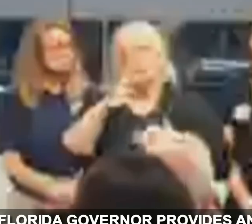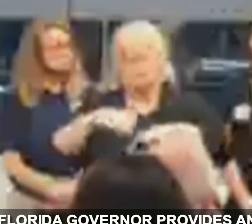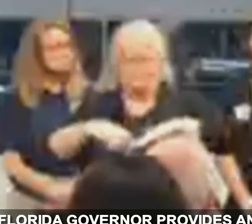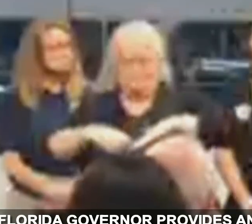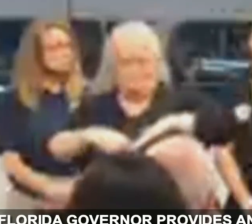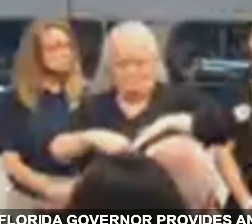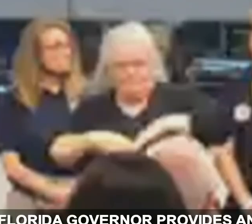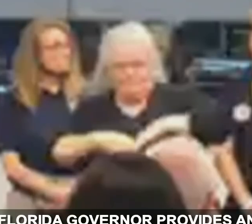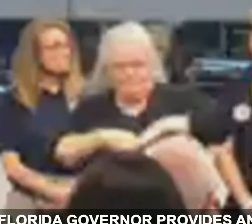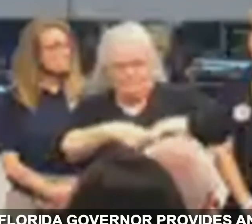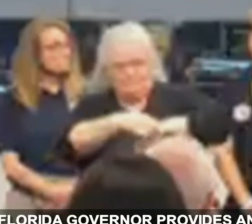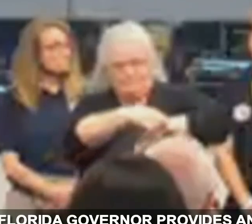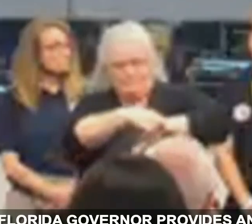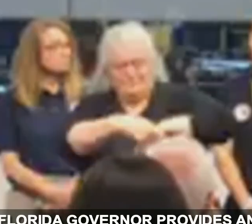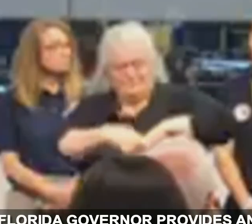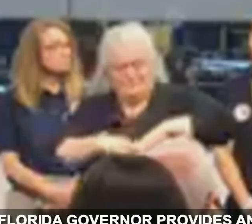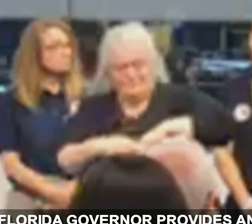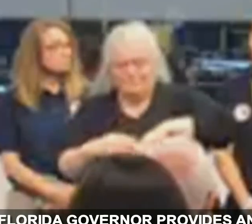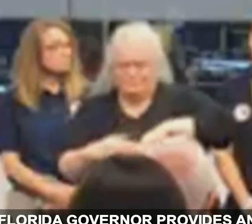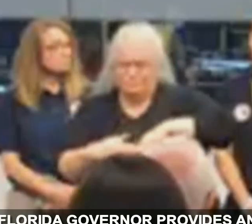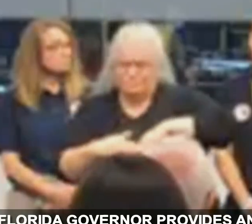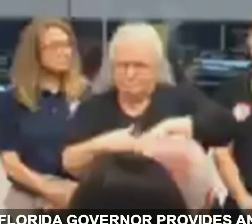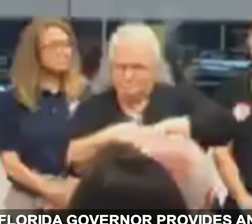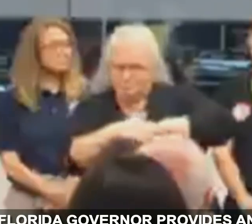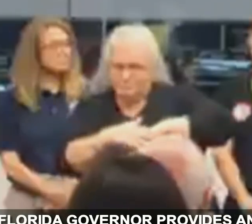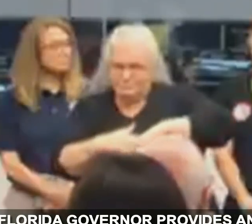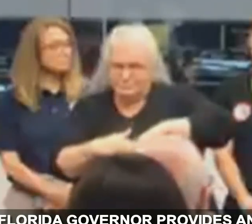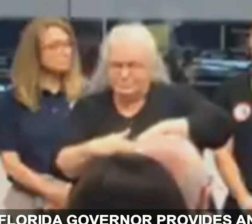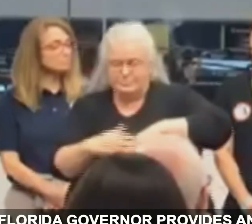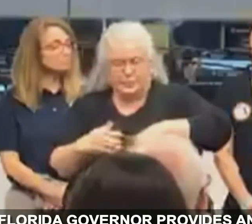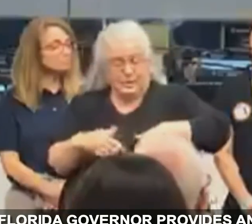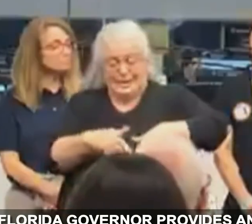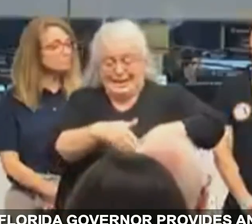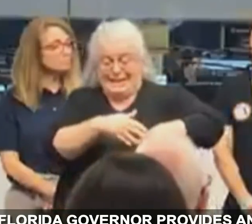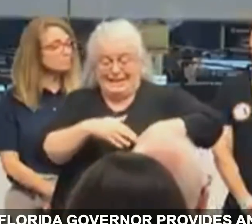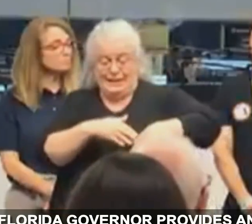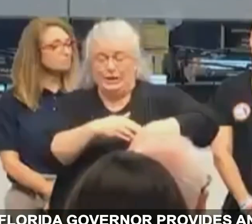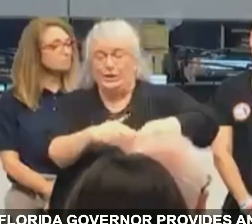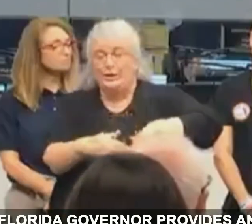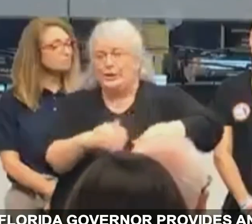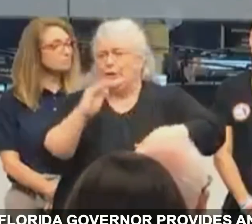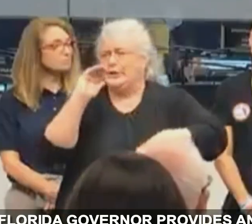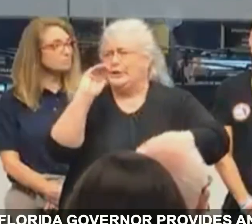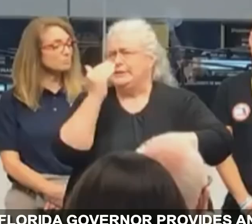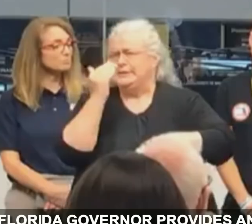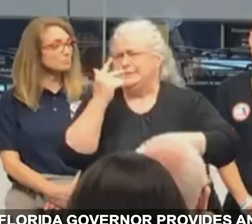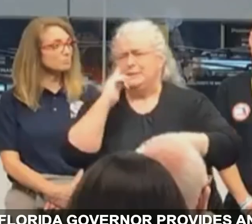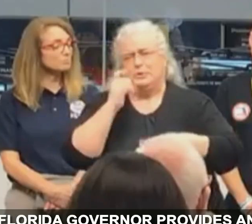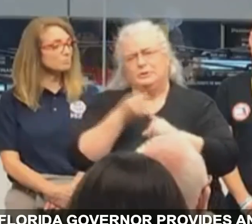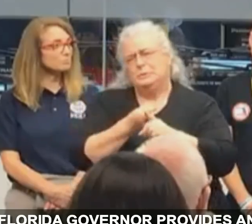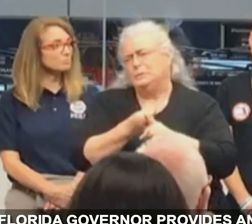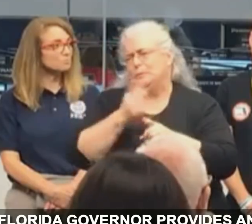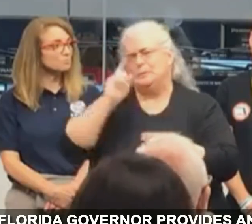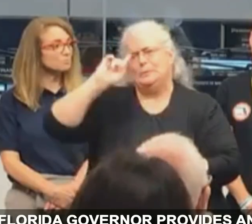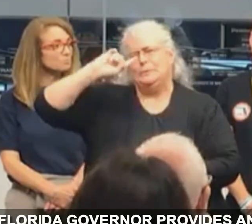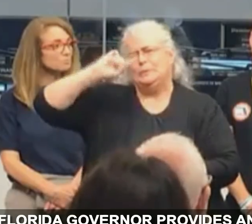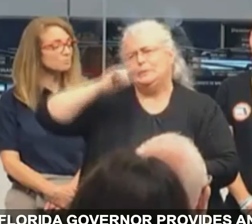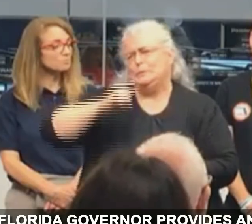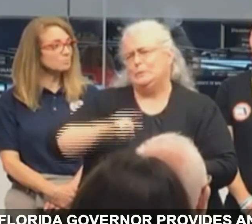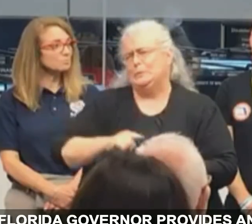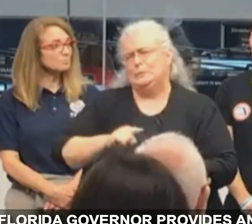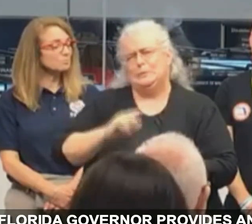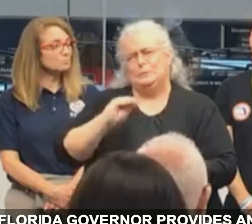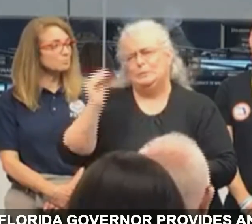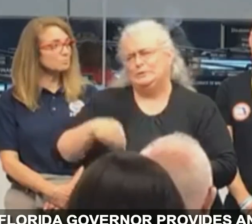means Southwest Florida, Northwest Florida, the chance of them being affected, the chances have gone down dramatically. And